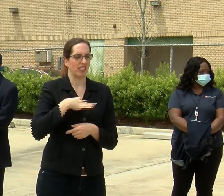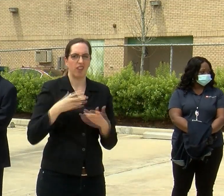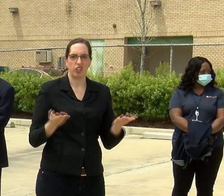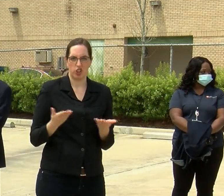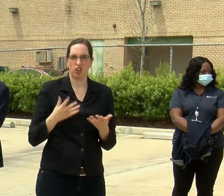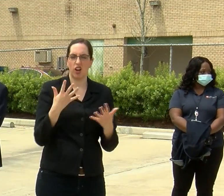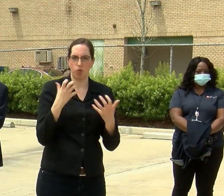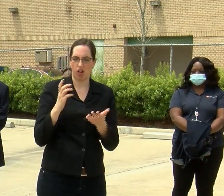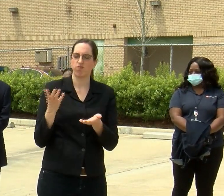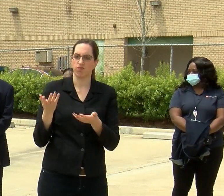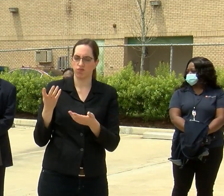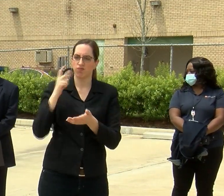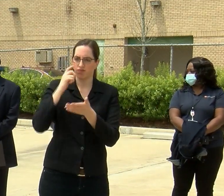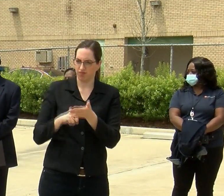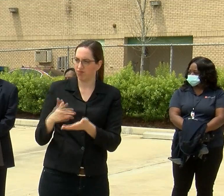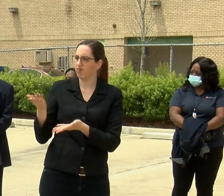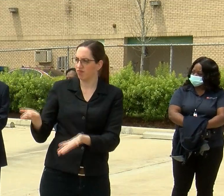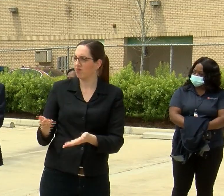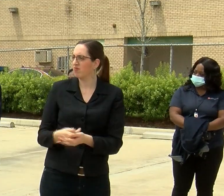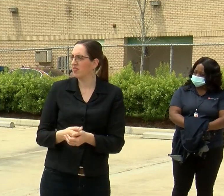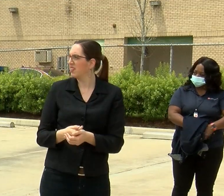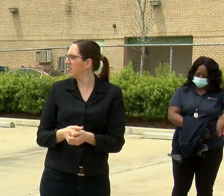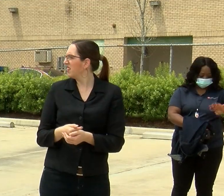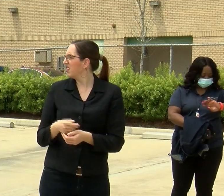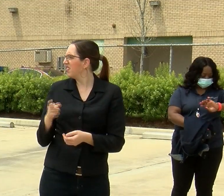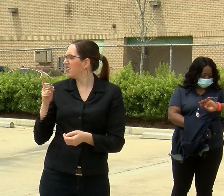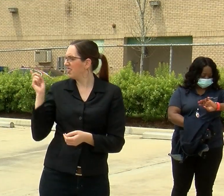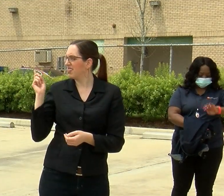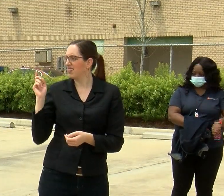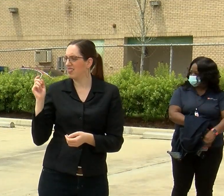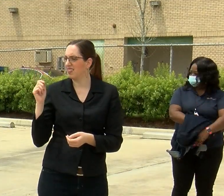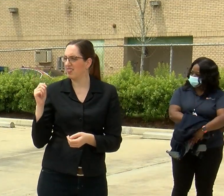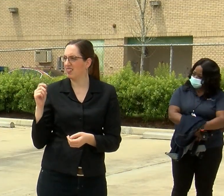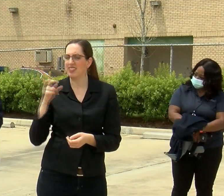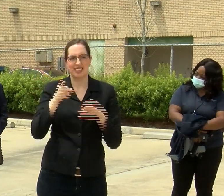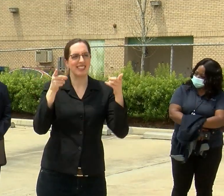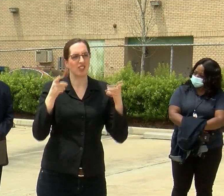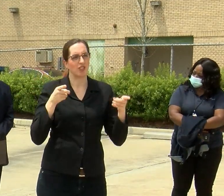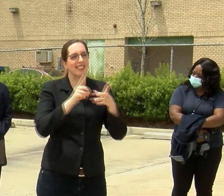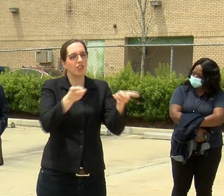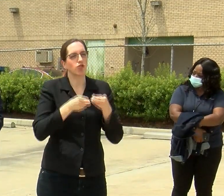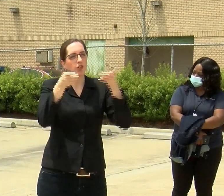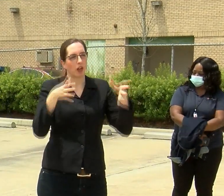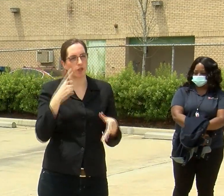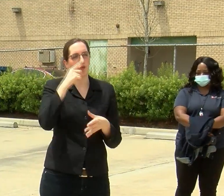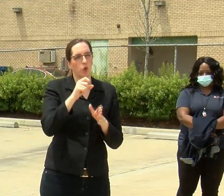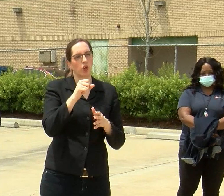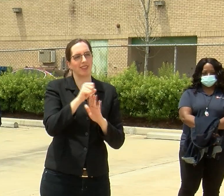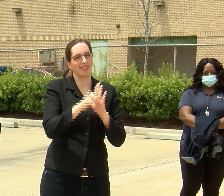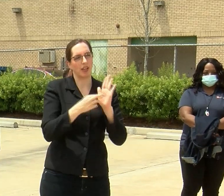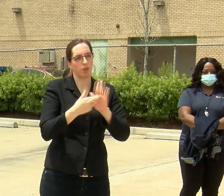so I do want to acknowledge her. the district director for State Representative